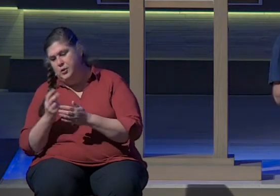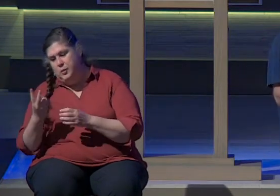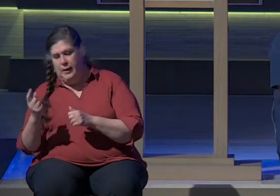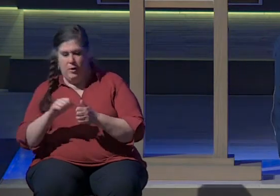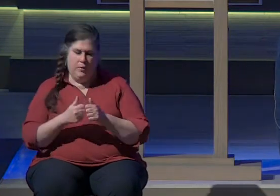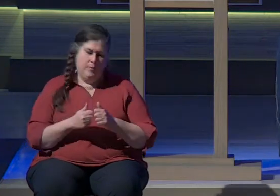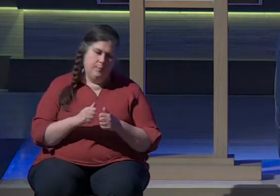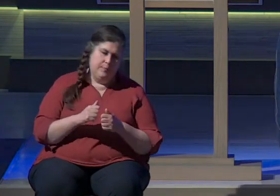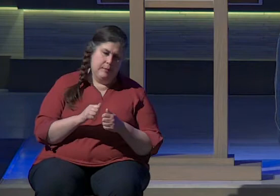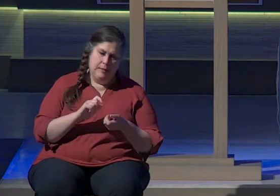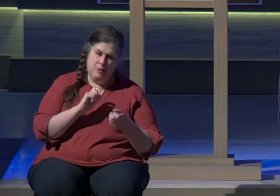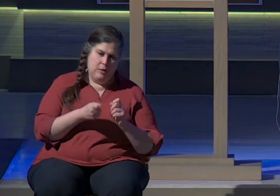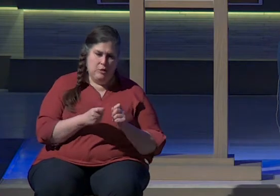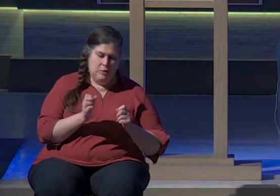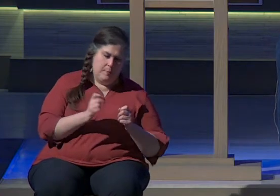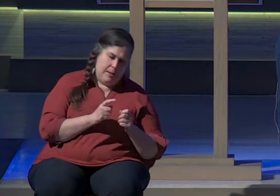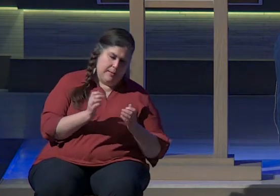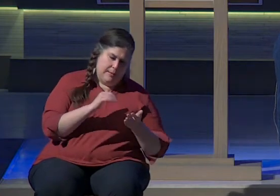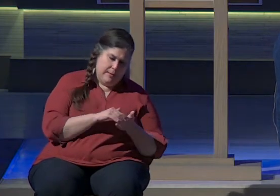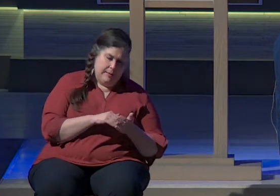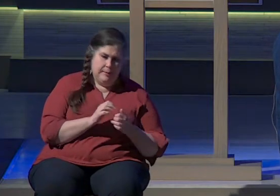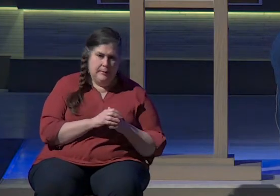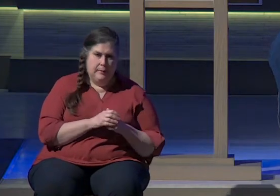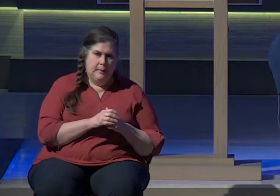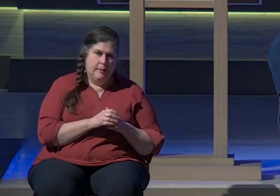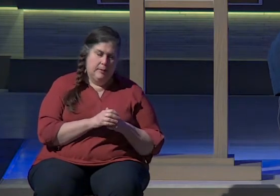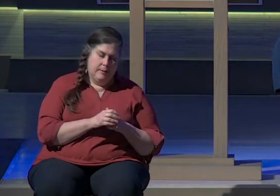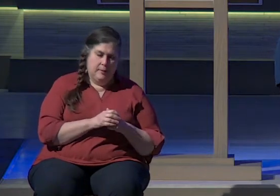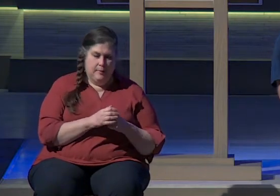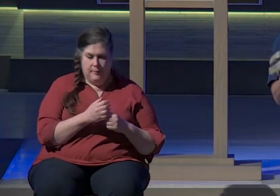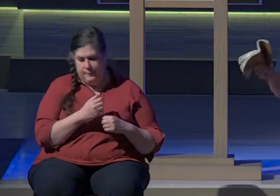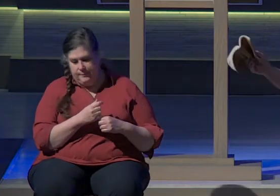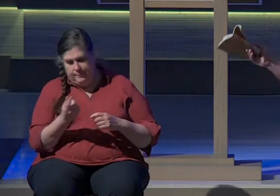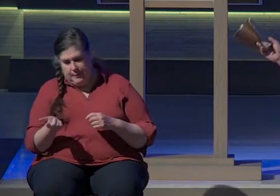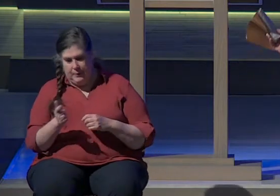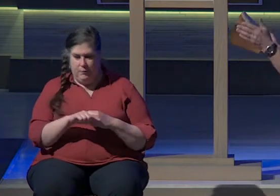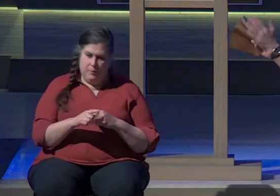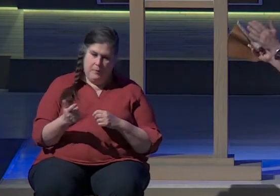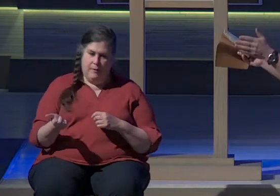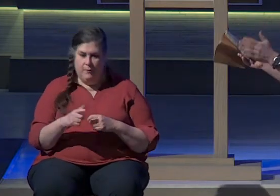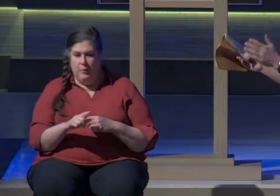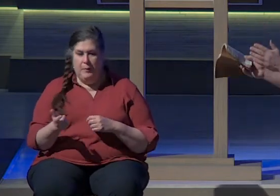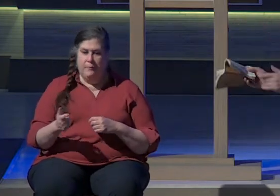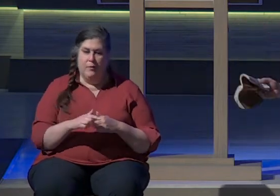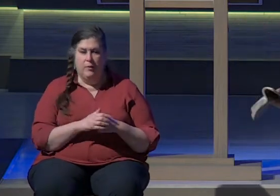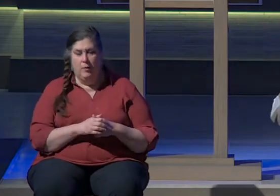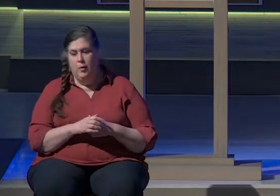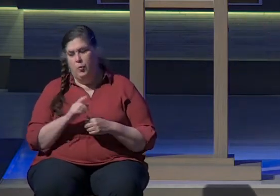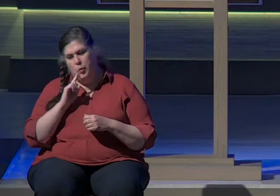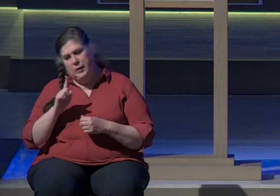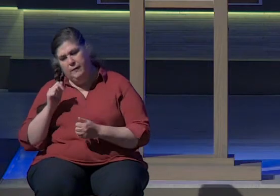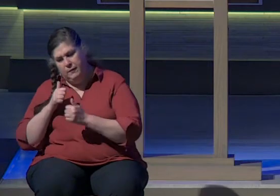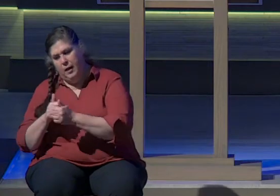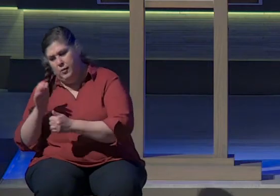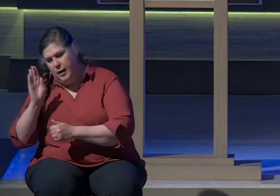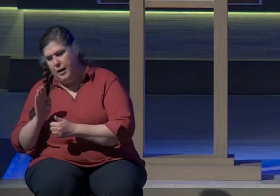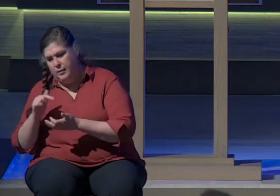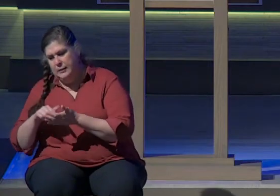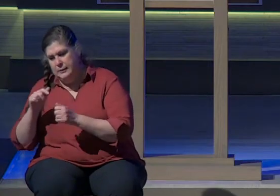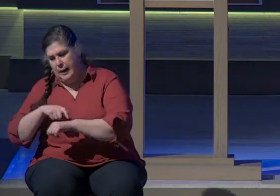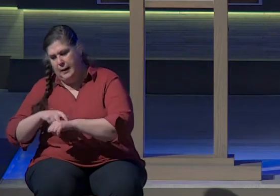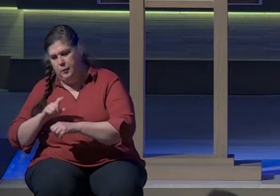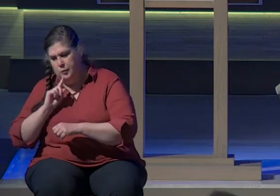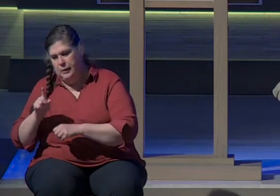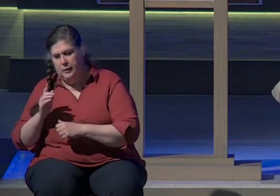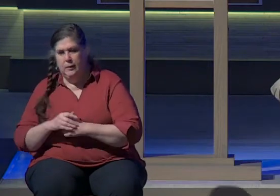later, we see everybody back here again. Oh, no, wait, we made a mistake. We'll really go this way this time.